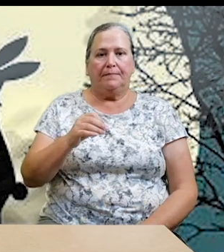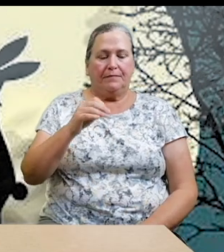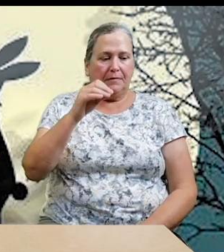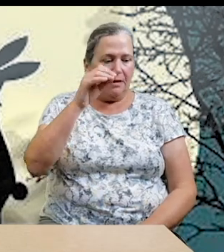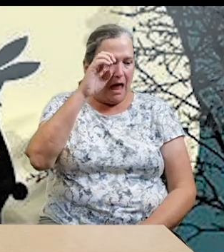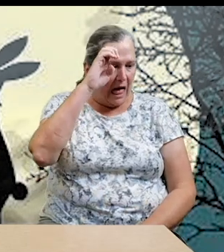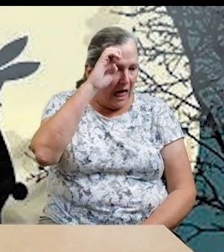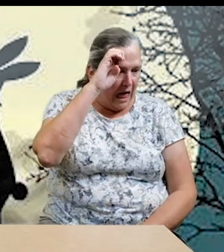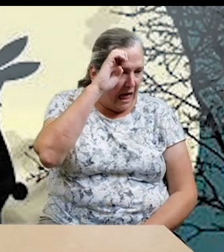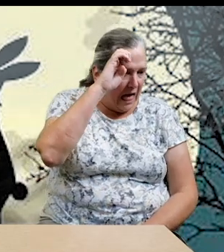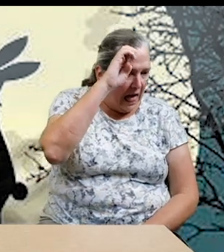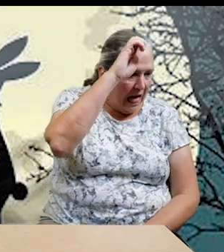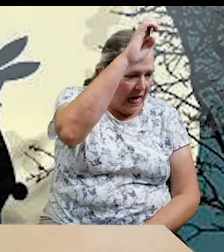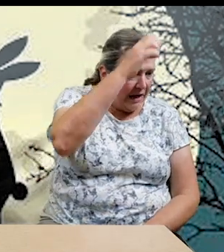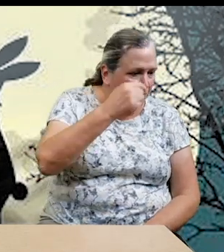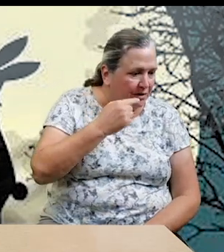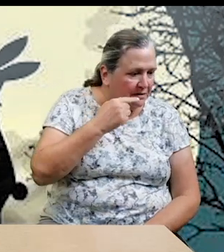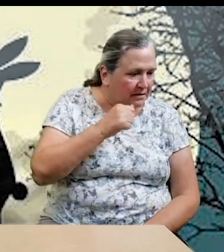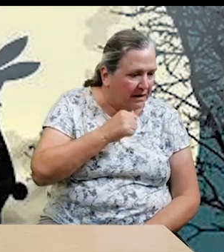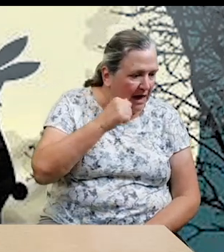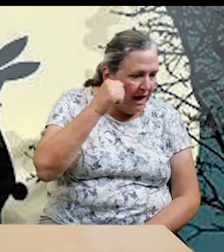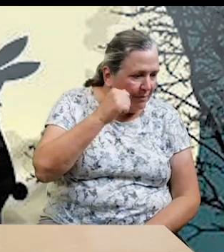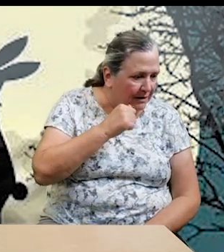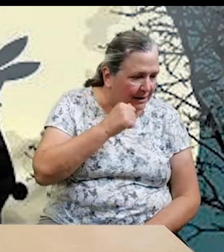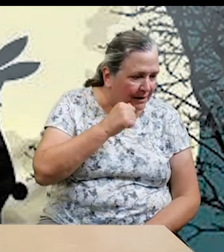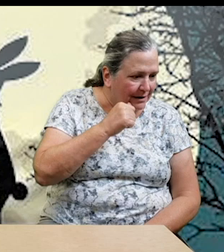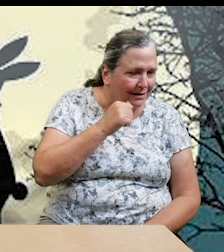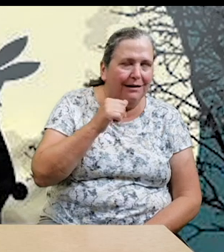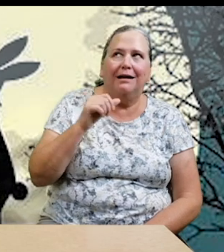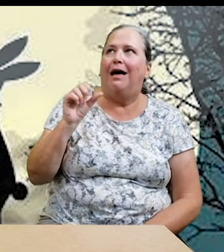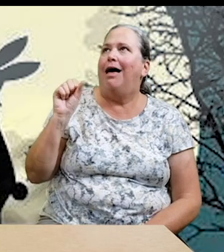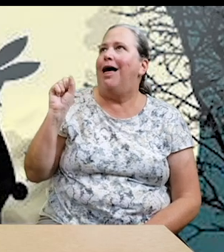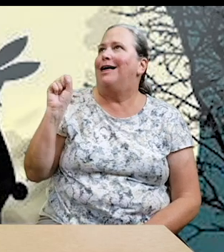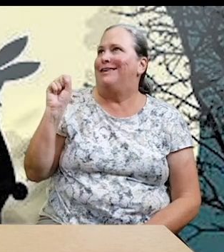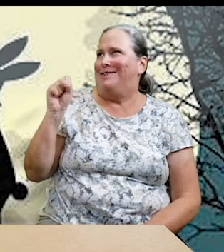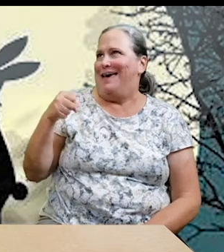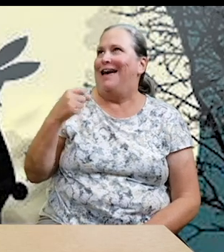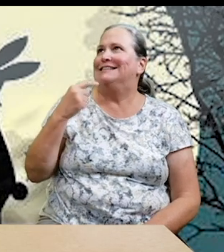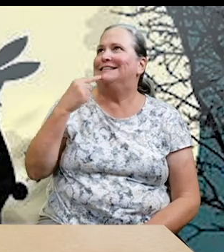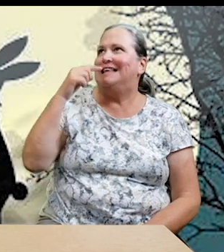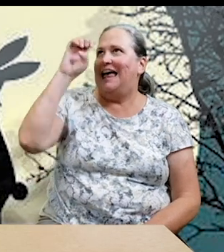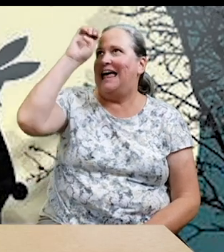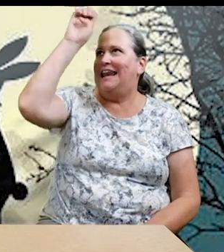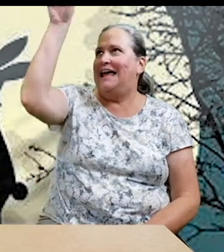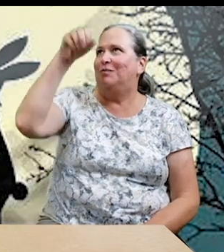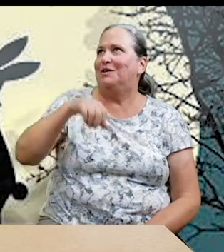"Yes," said Edward. "Edward?" she said again, certain this time.